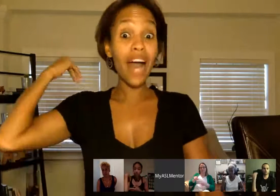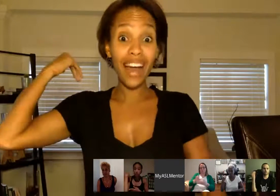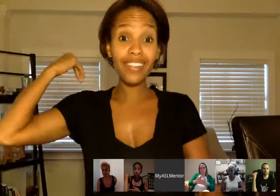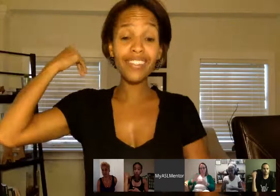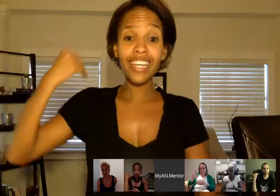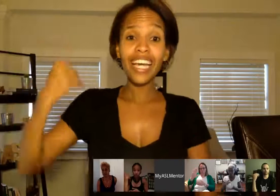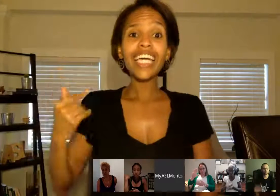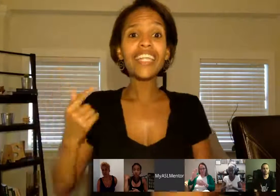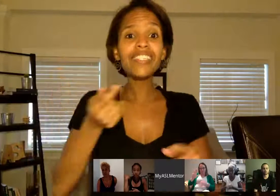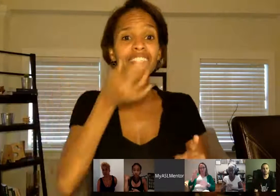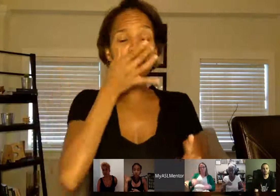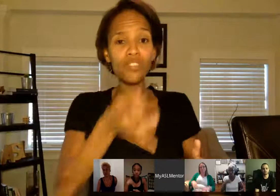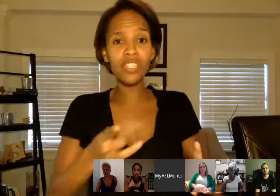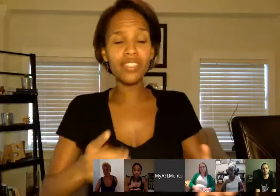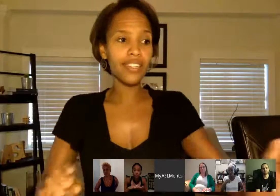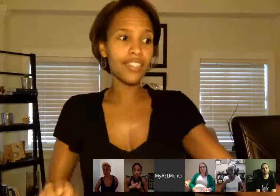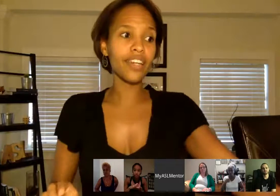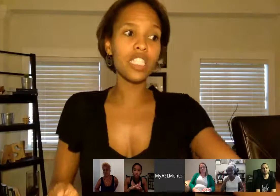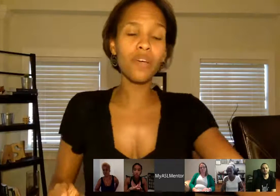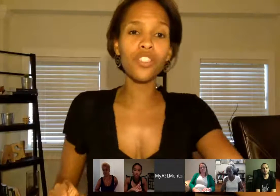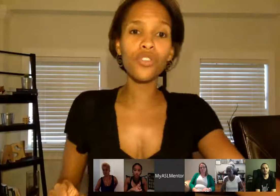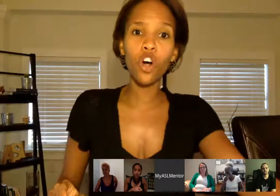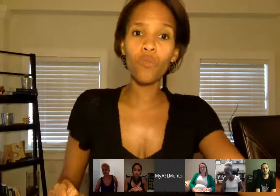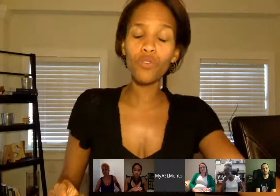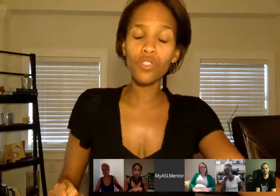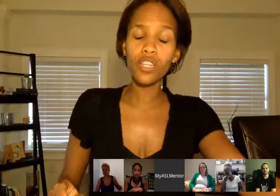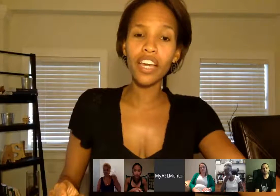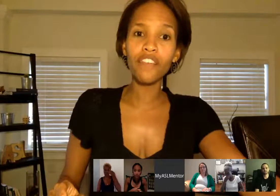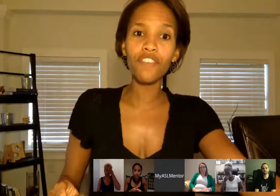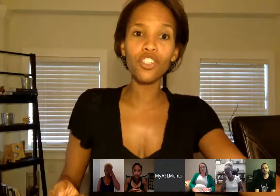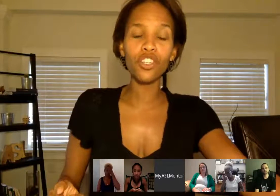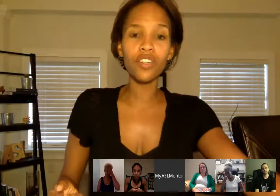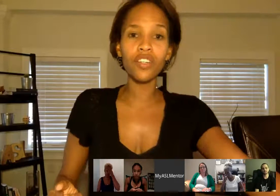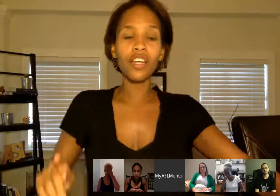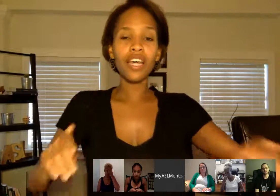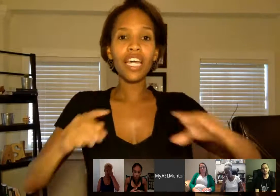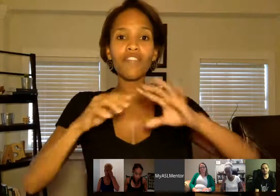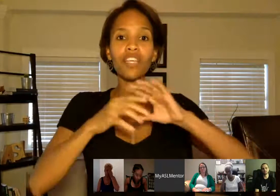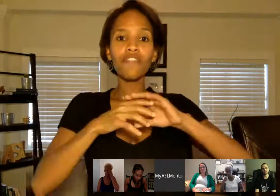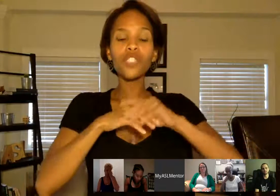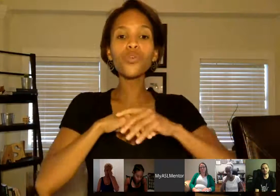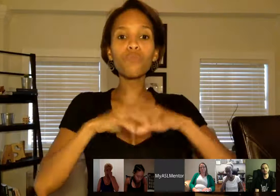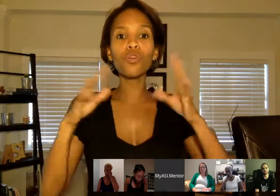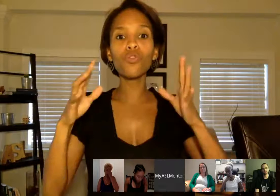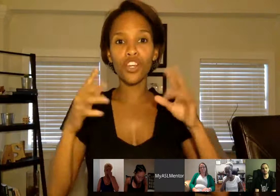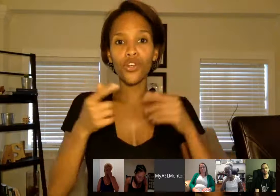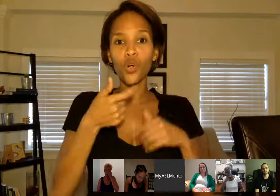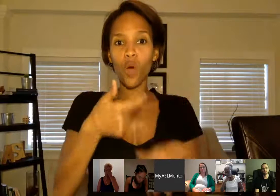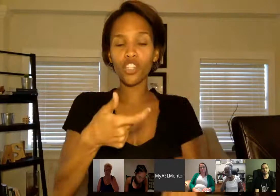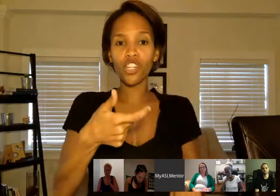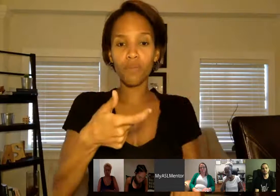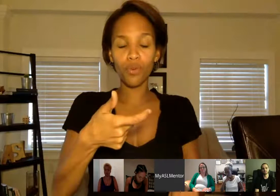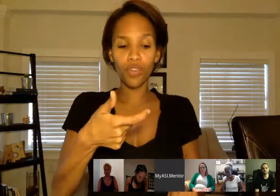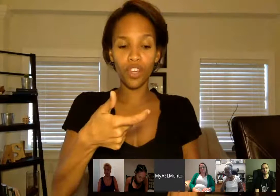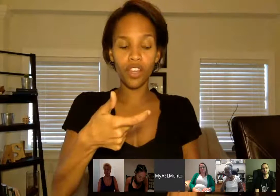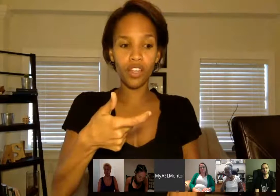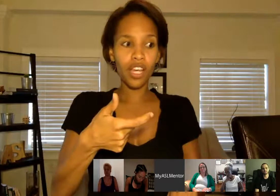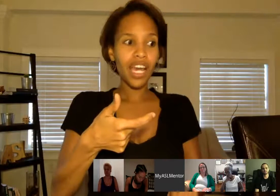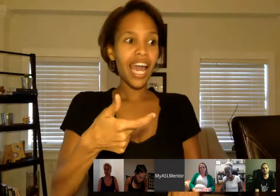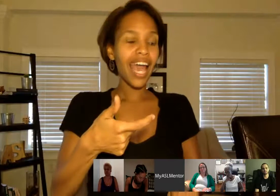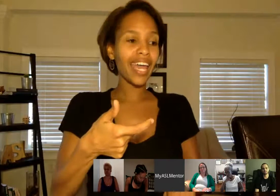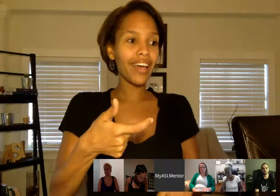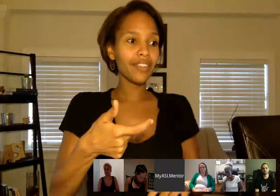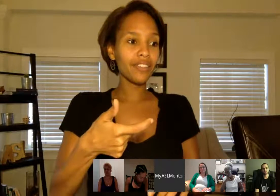In the past, and this is an interesting sentence because you can almost envision. If this were a movie and you were watching a